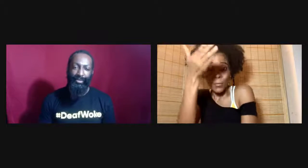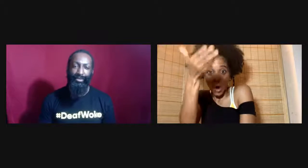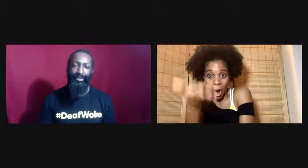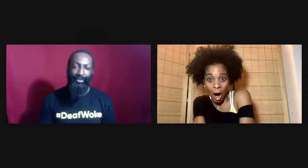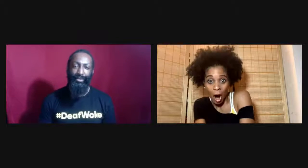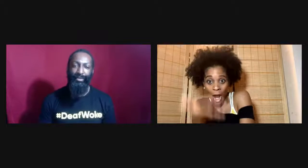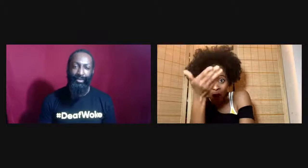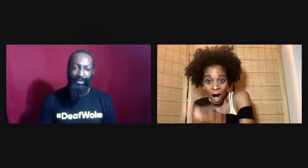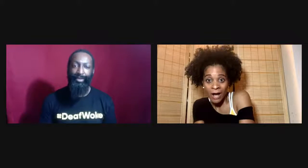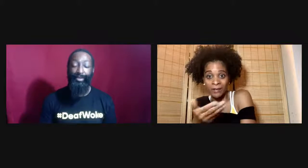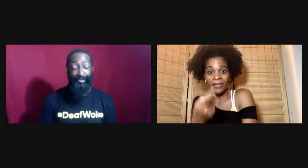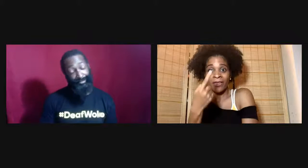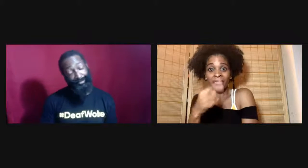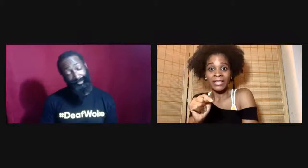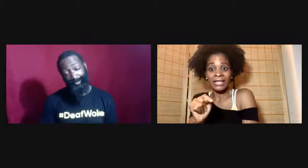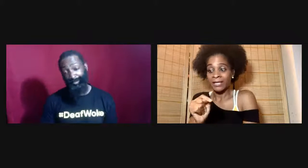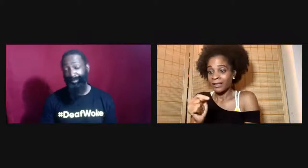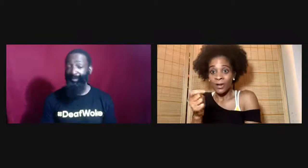to be?